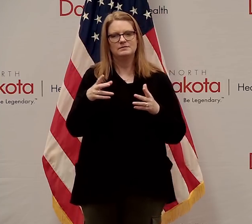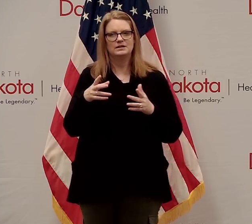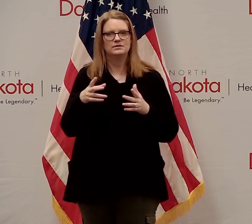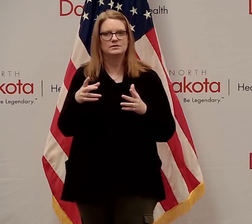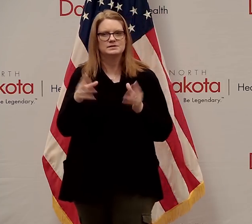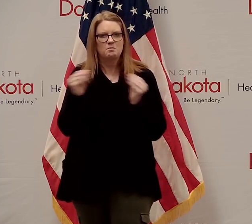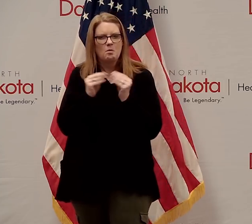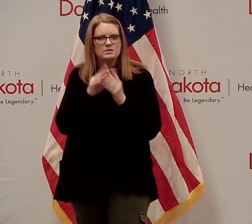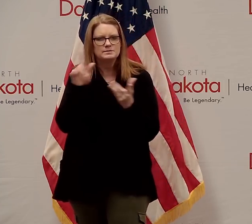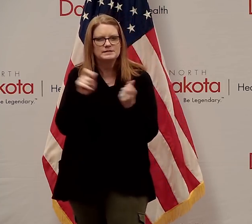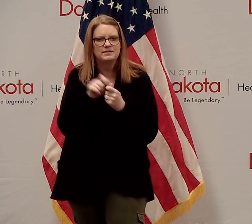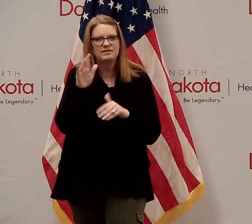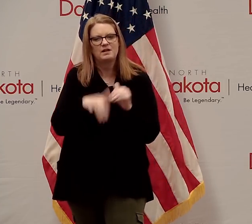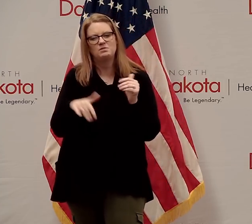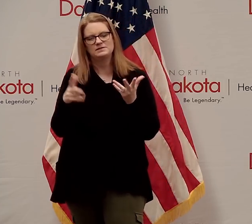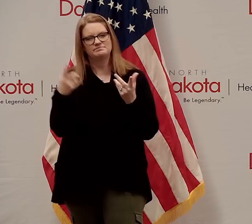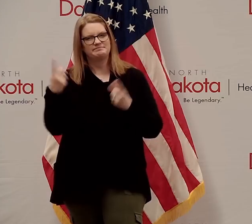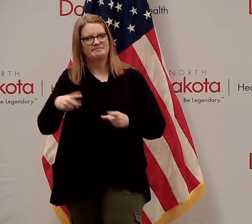country.